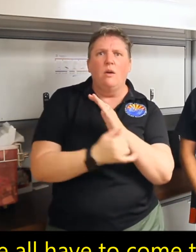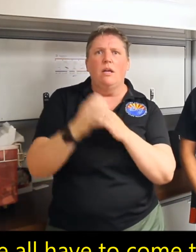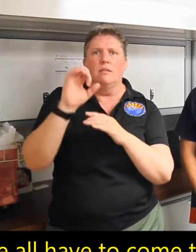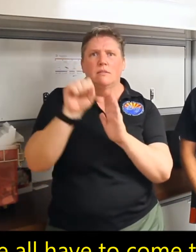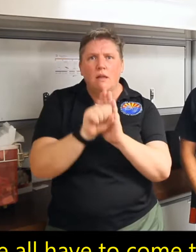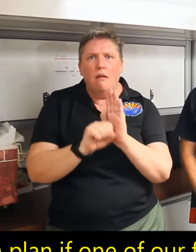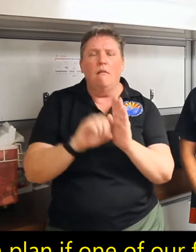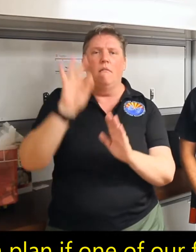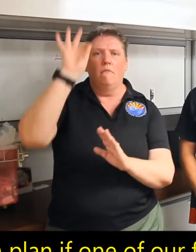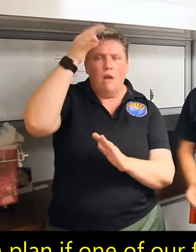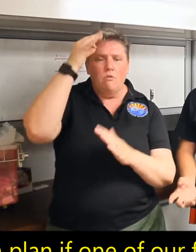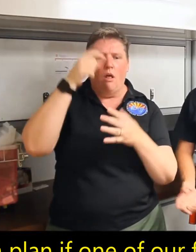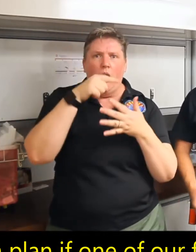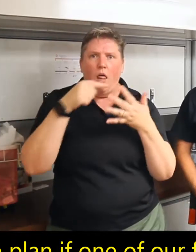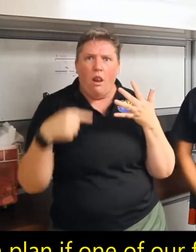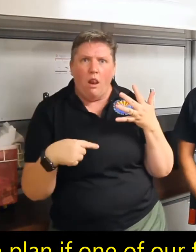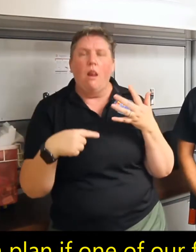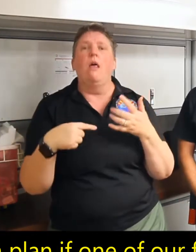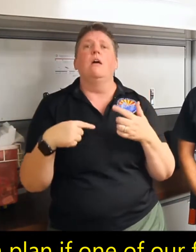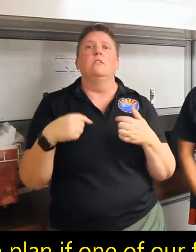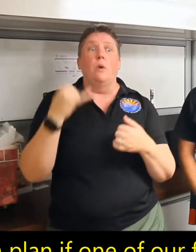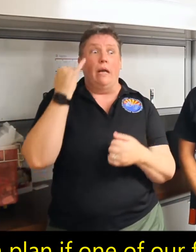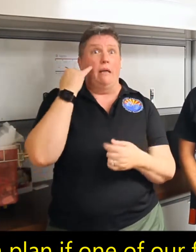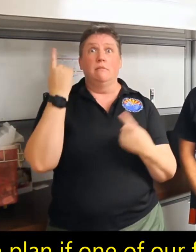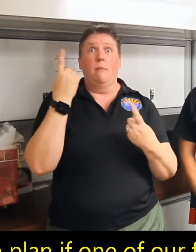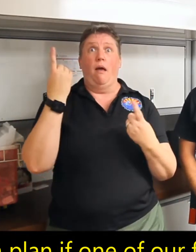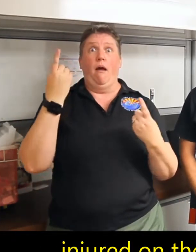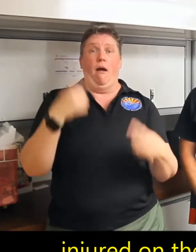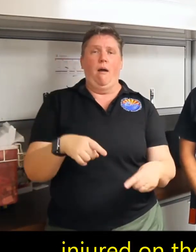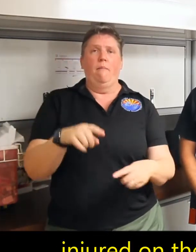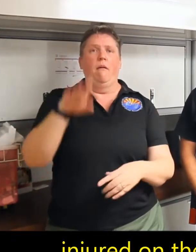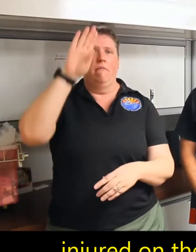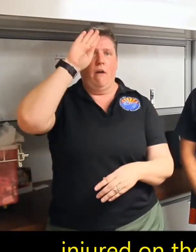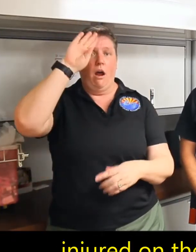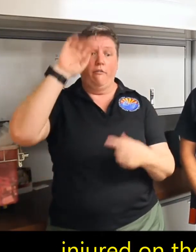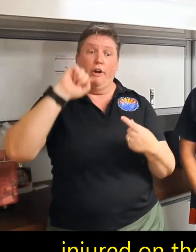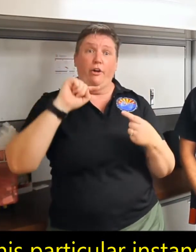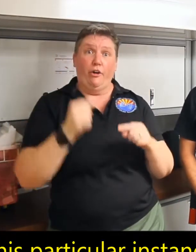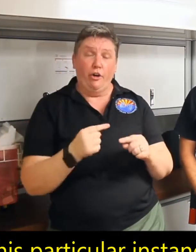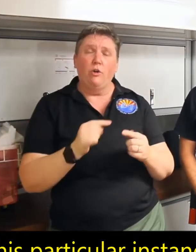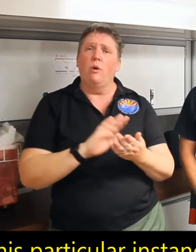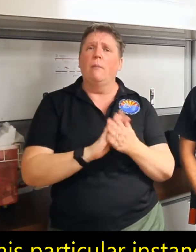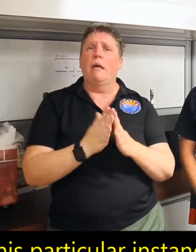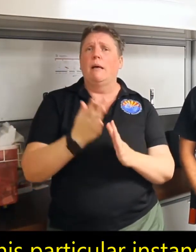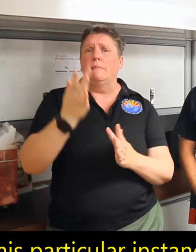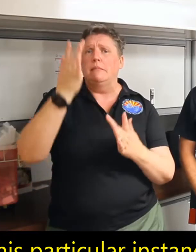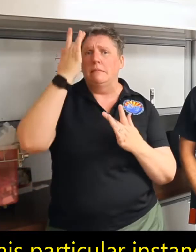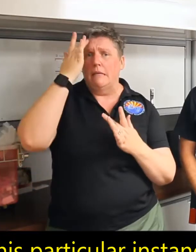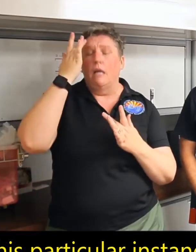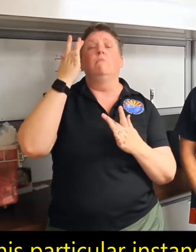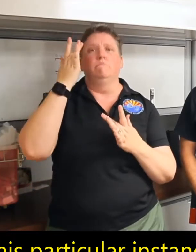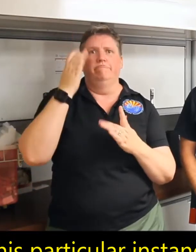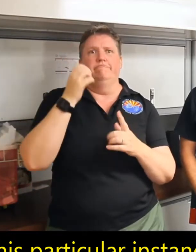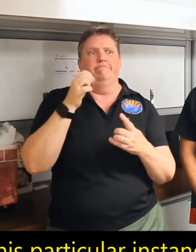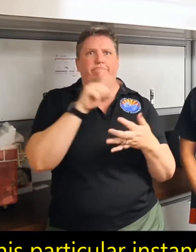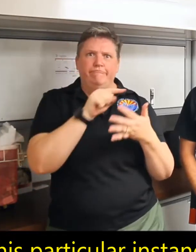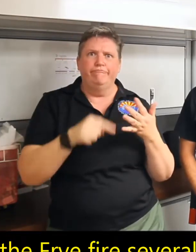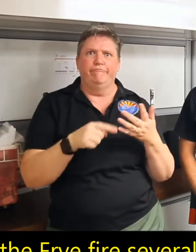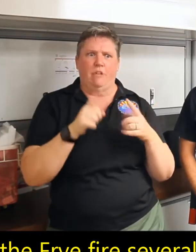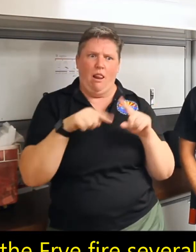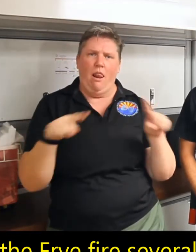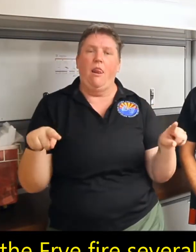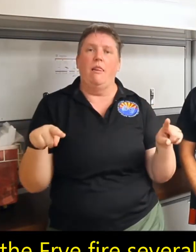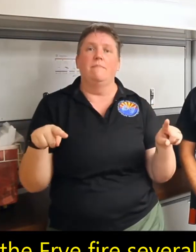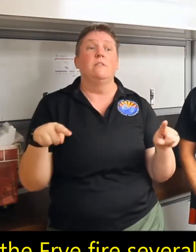to formulate a plan if one of our firefighters does get injured out on the line or sick. In this particular instance, we showed up on the